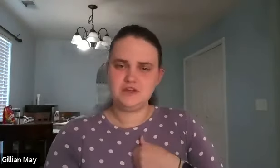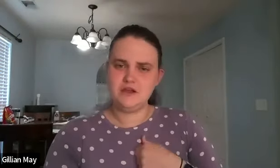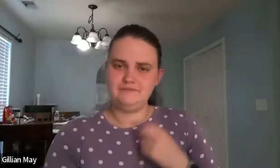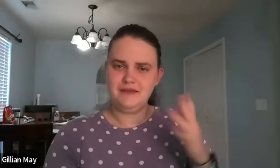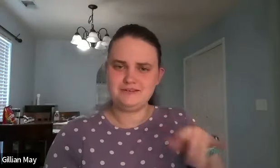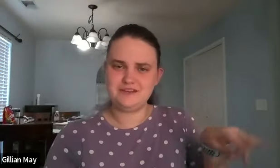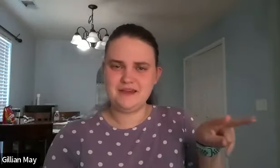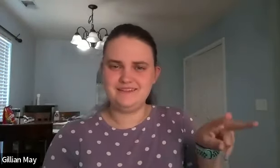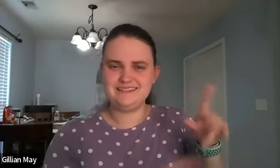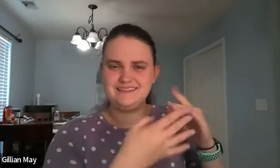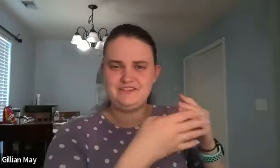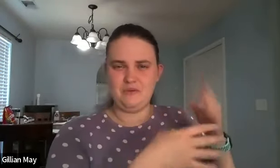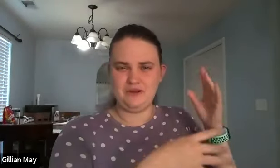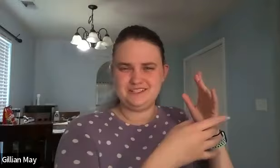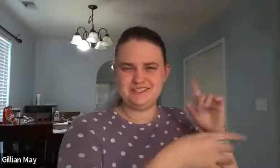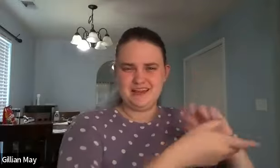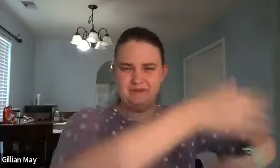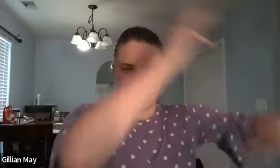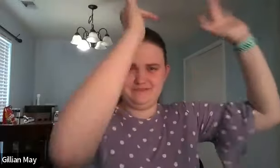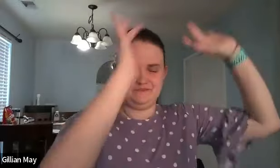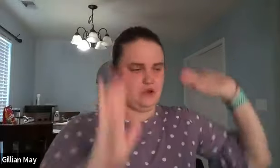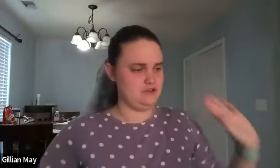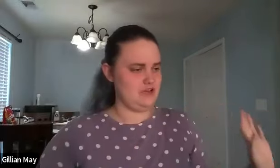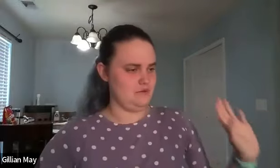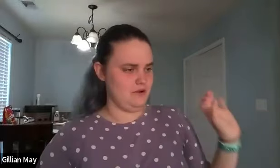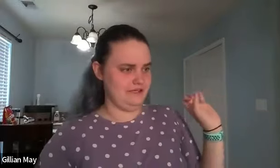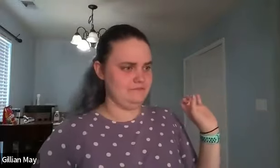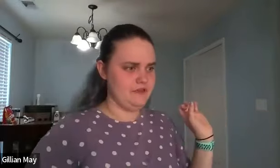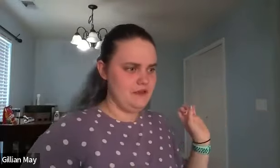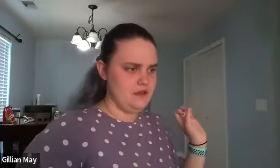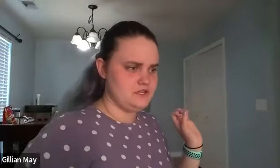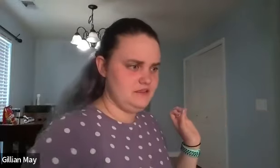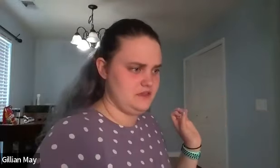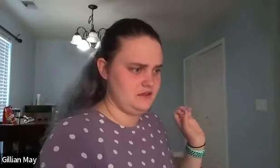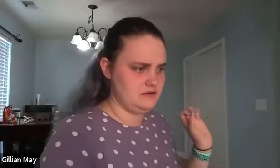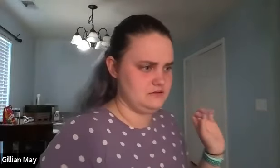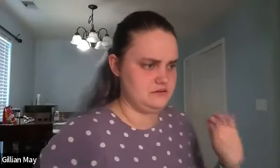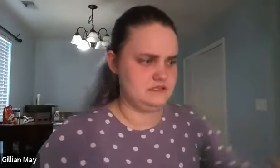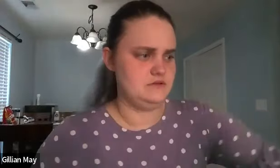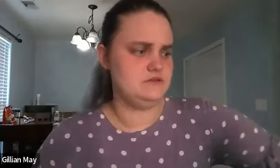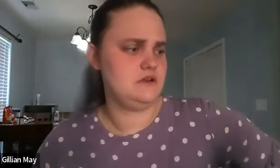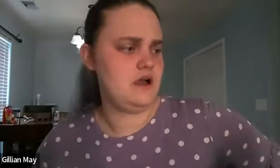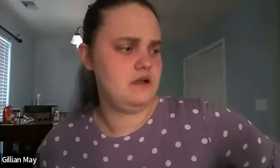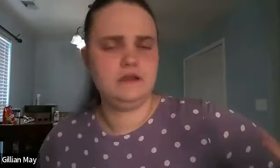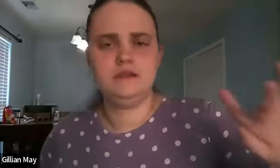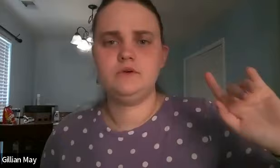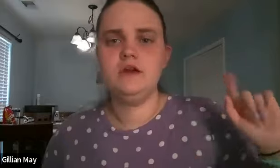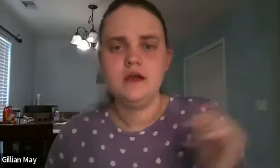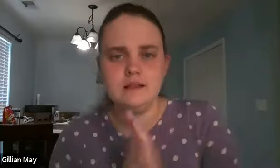sorry, I was looking at my list and like the words just kind of went all kind of wonky. I'm trying to think, because those are not right anymore.